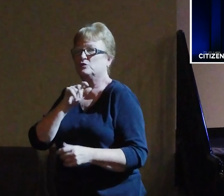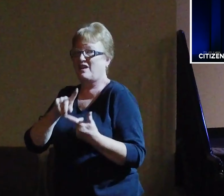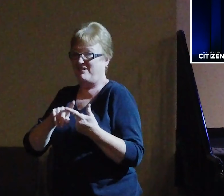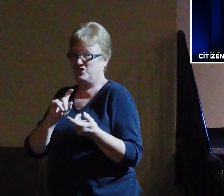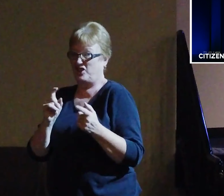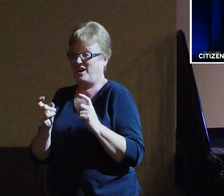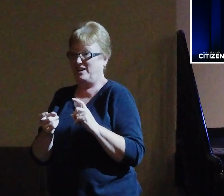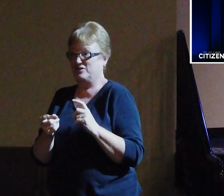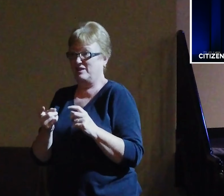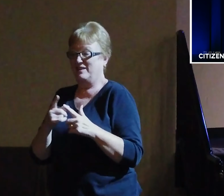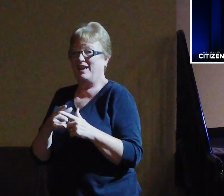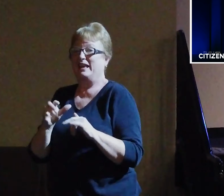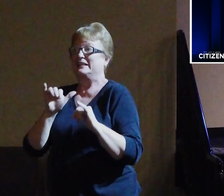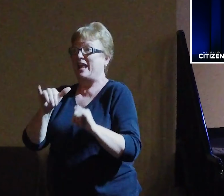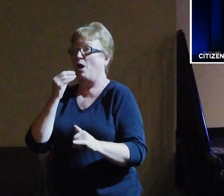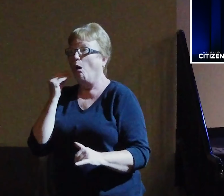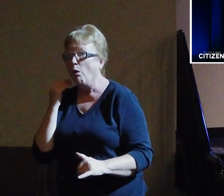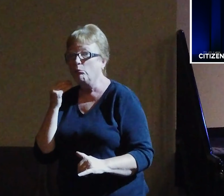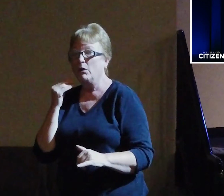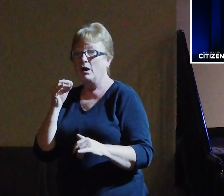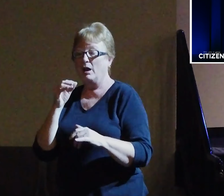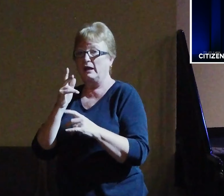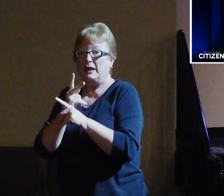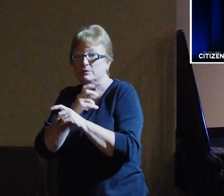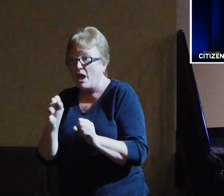with stay home and stay safe becoming a virtue.